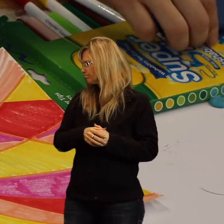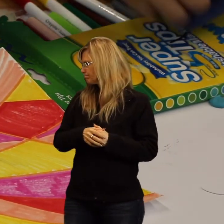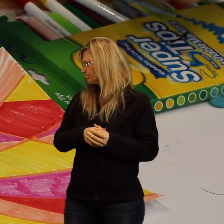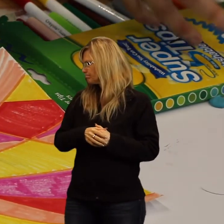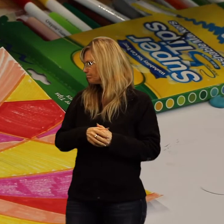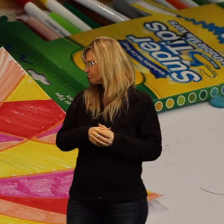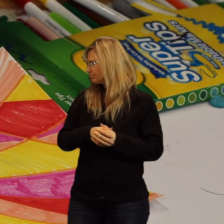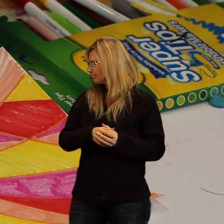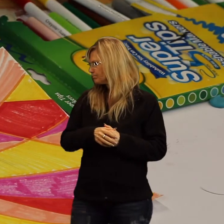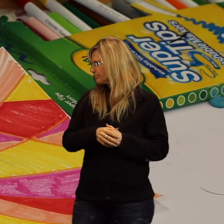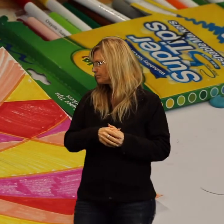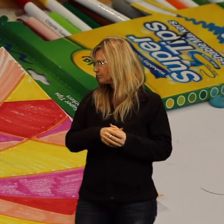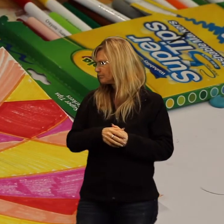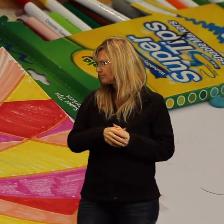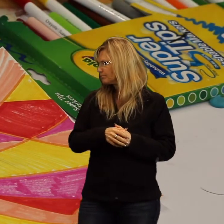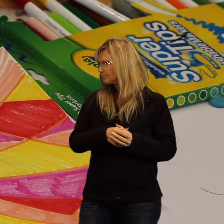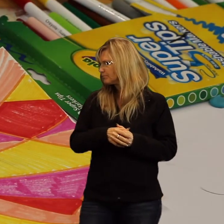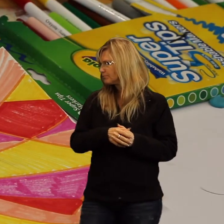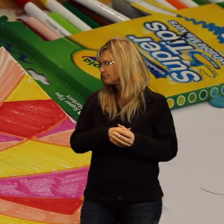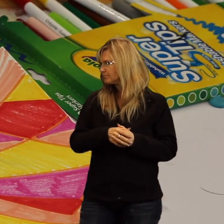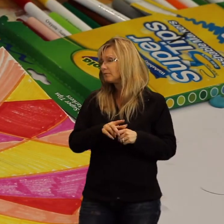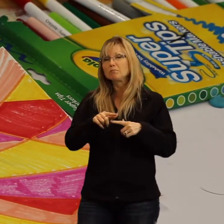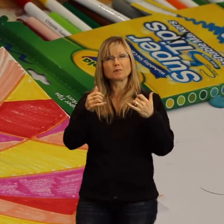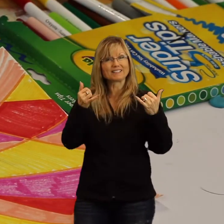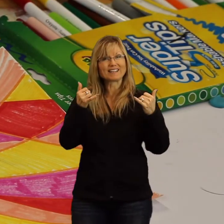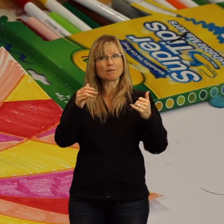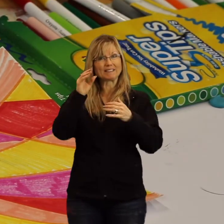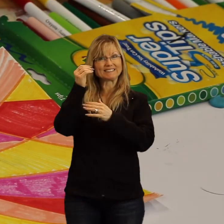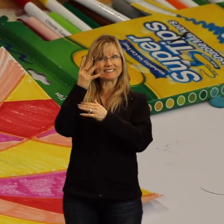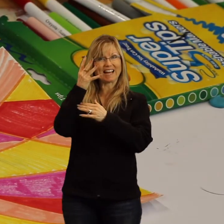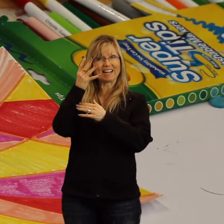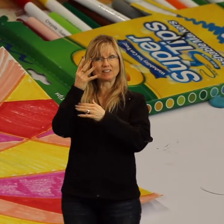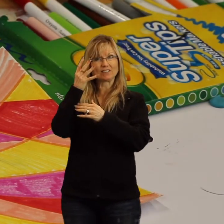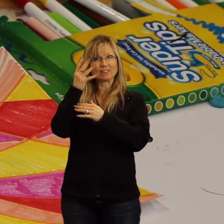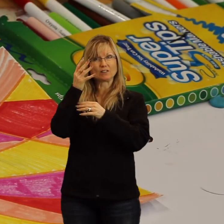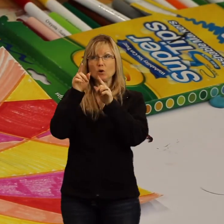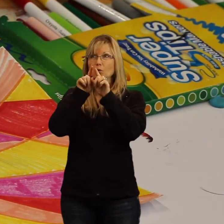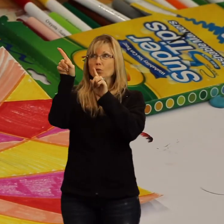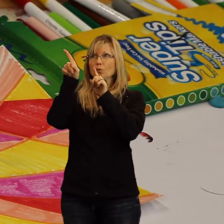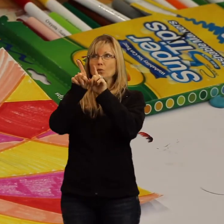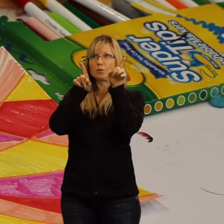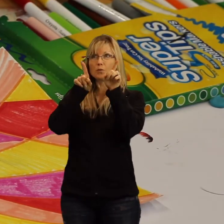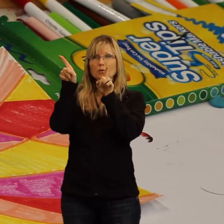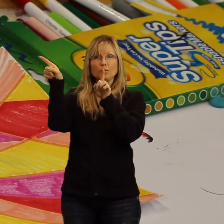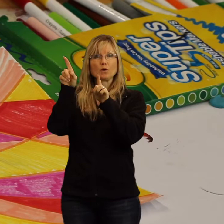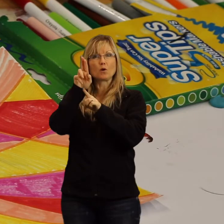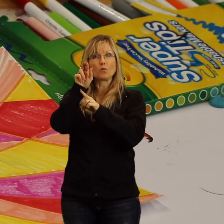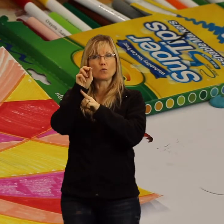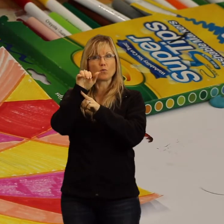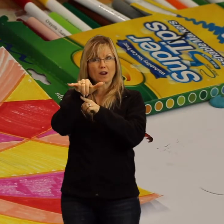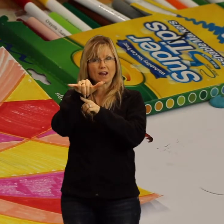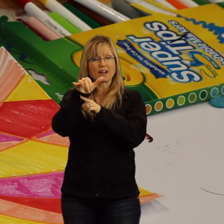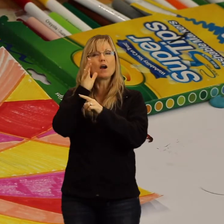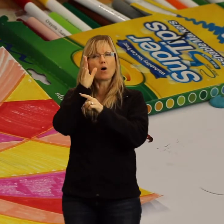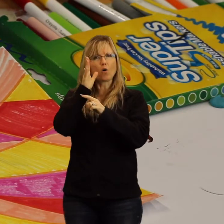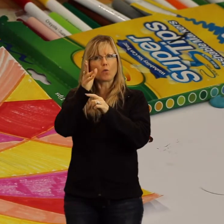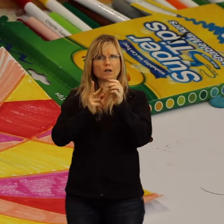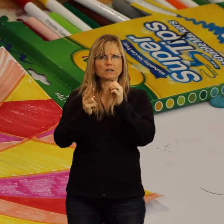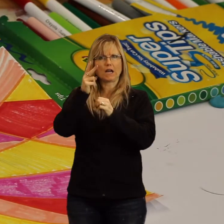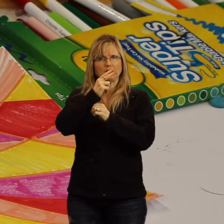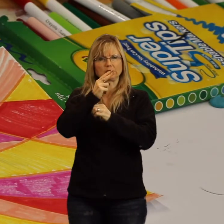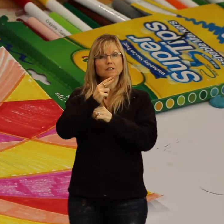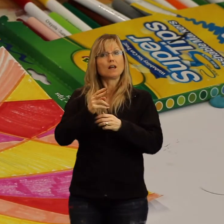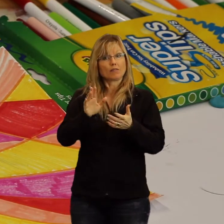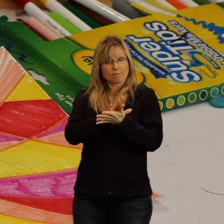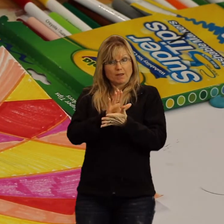to cut the rays for my sun. And so I'm going to use the paper that I already cut out